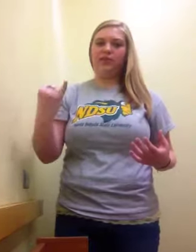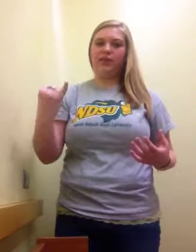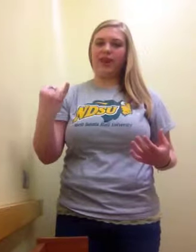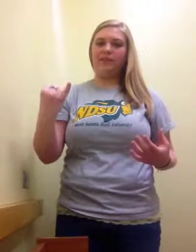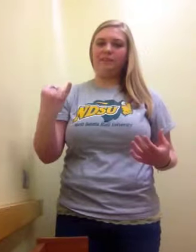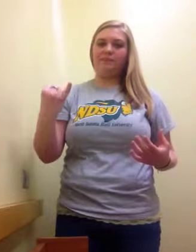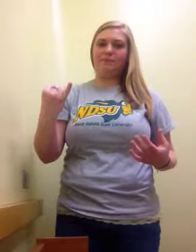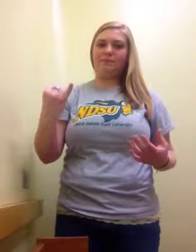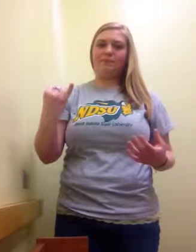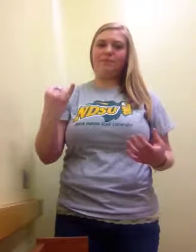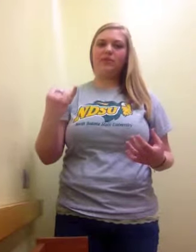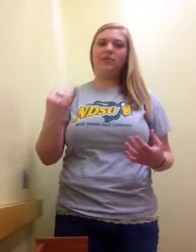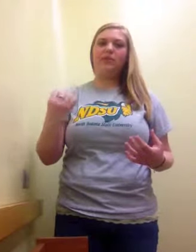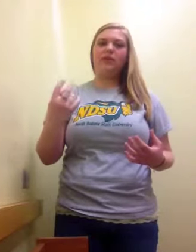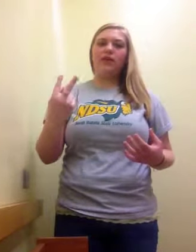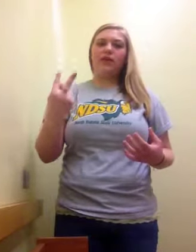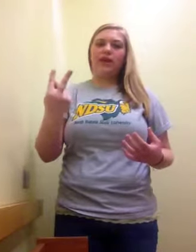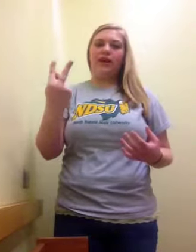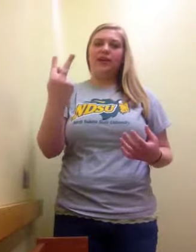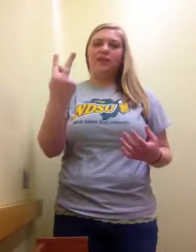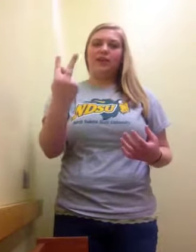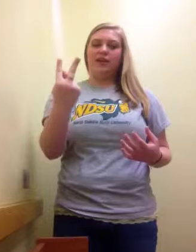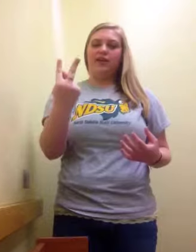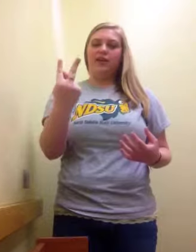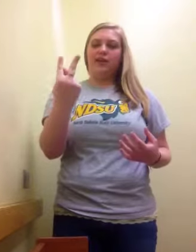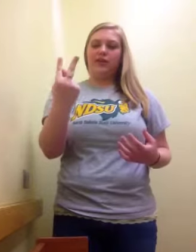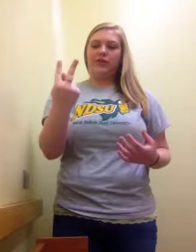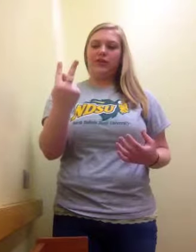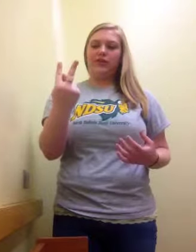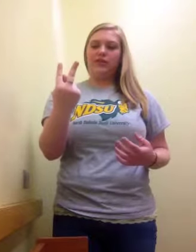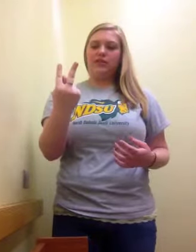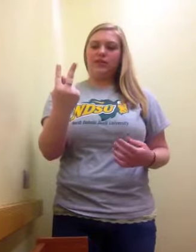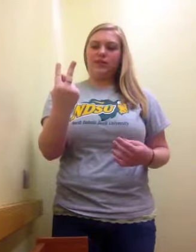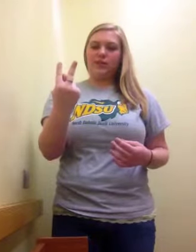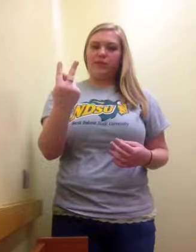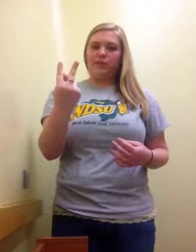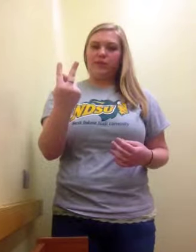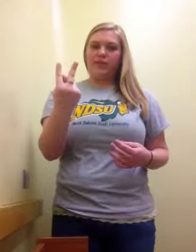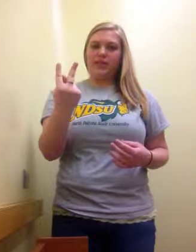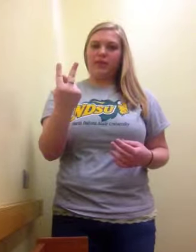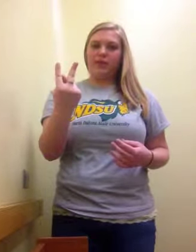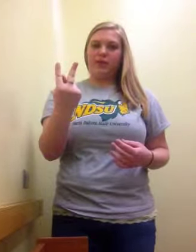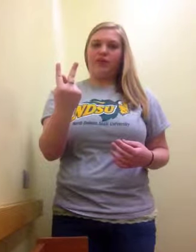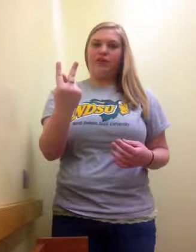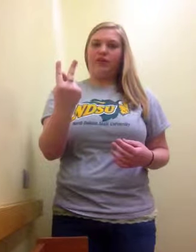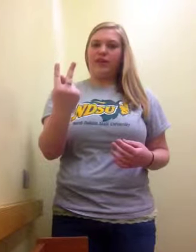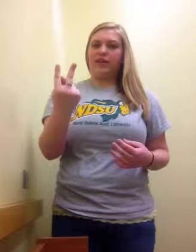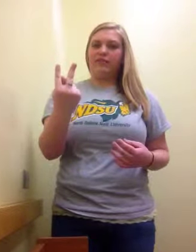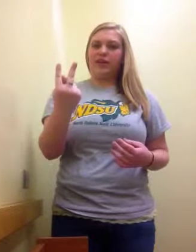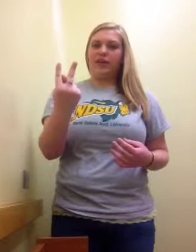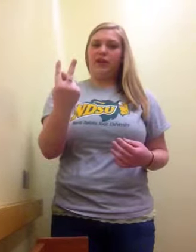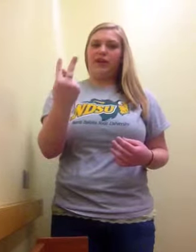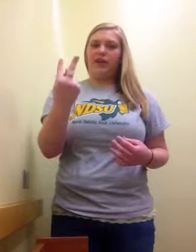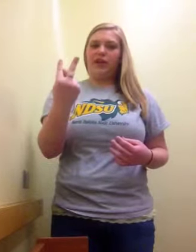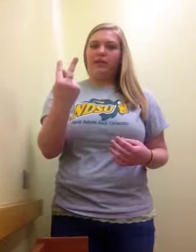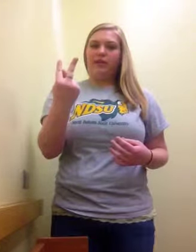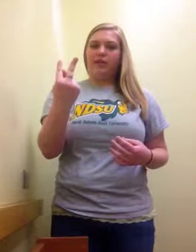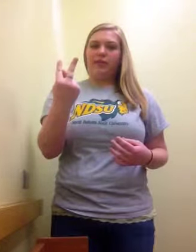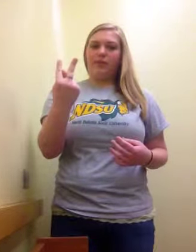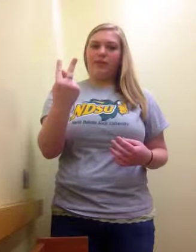that. K can be done like this, where you stick up your pointer and your index finger, and you put your thumb in